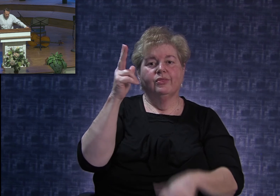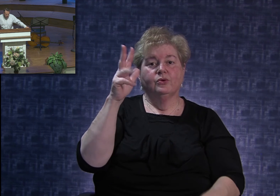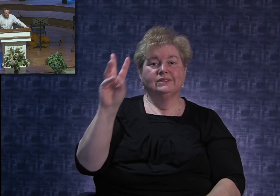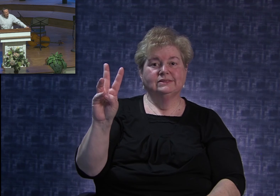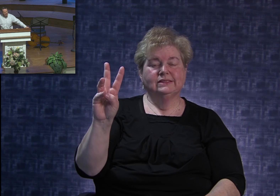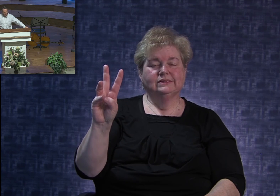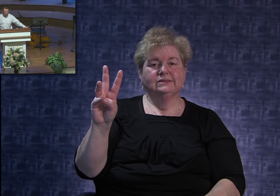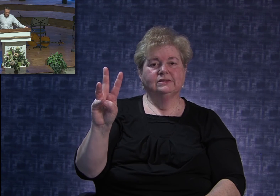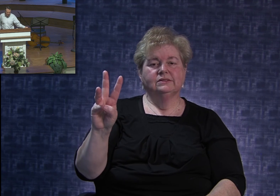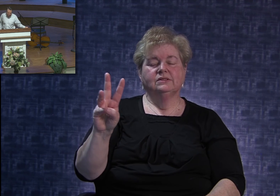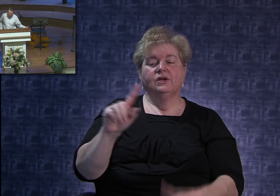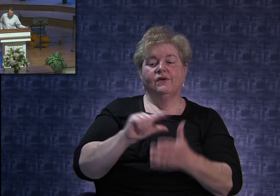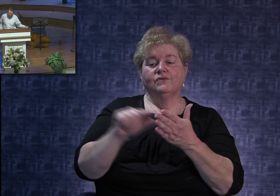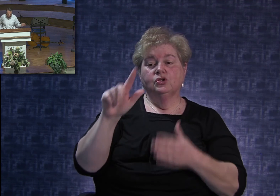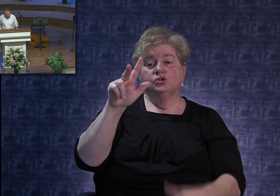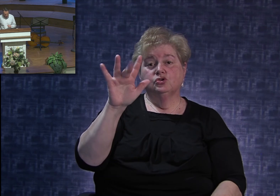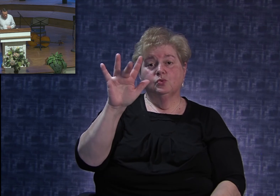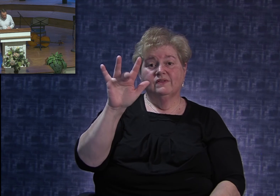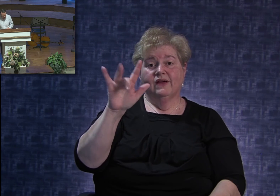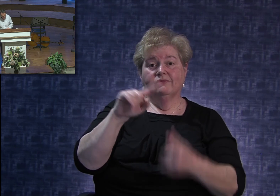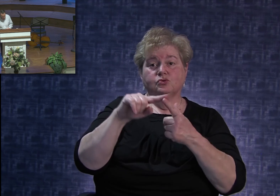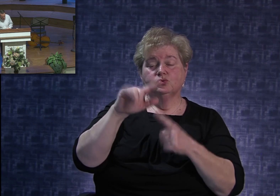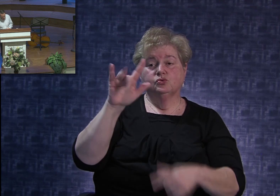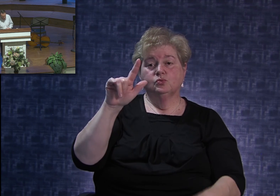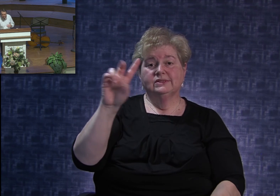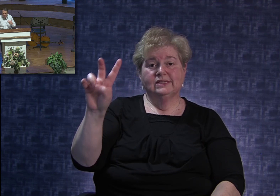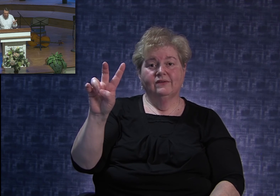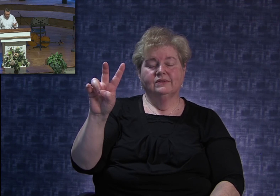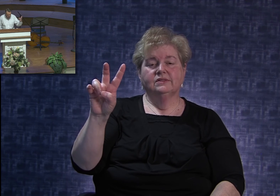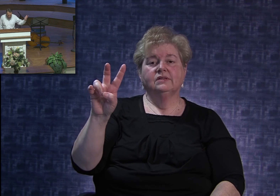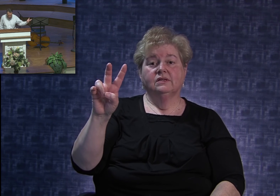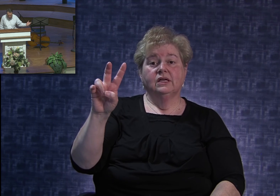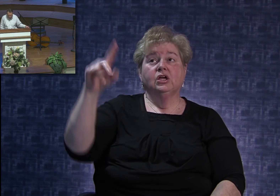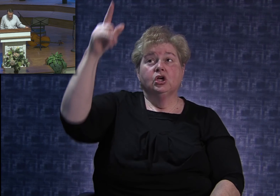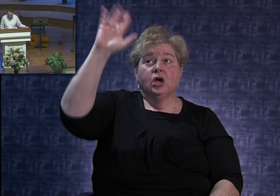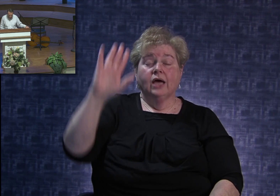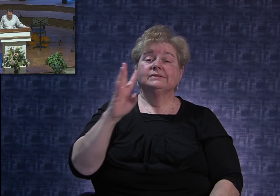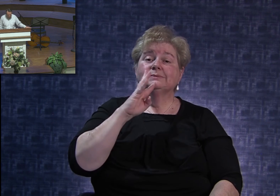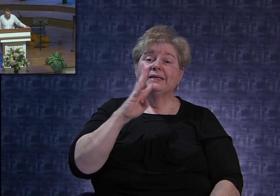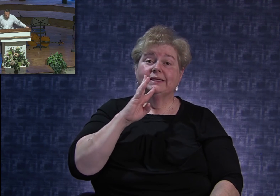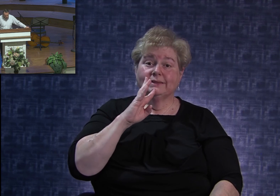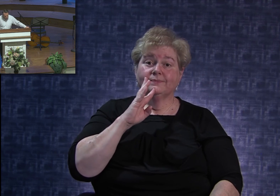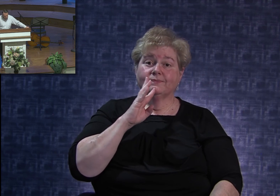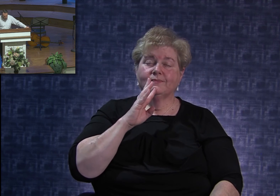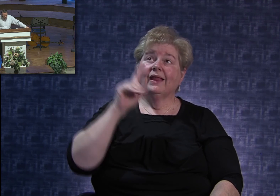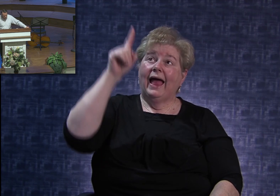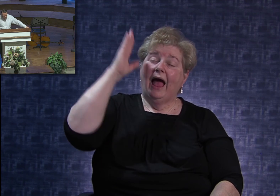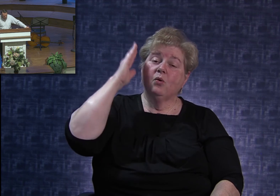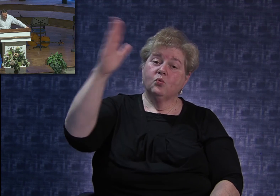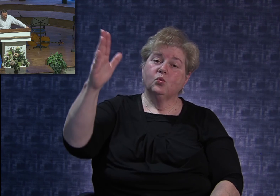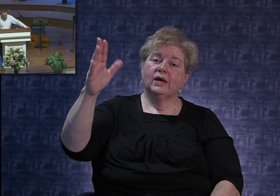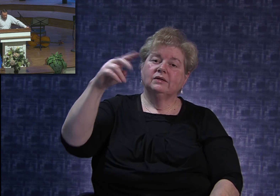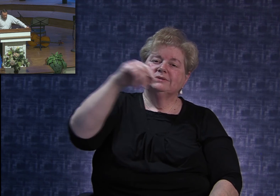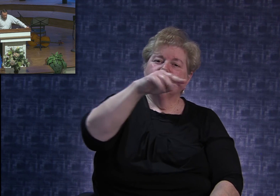In verses 25 through 27, the prophet says this. He says, I will sprinkle, this is God speaking through the prophet. I will sprinkle